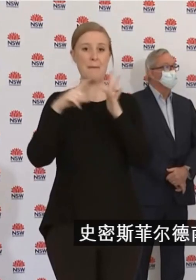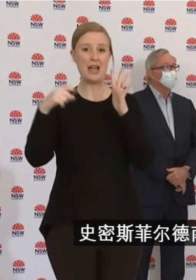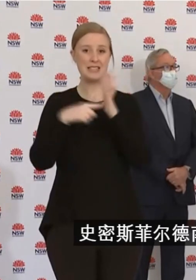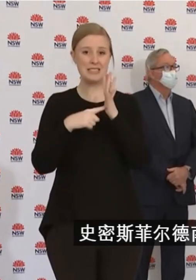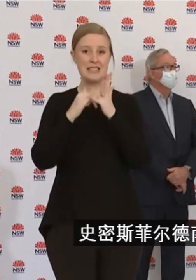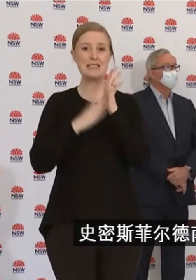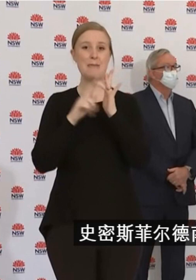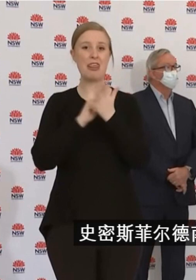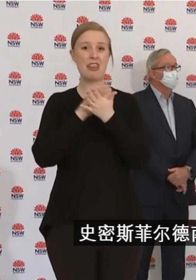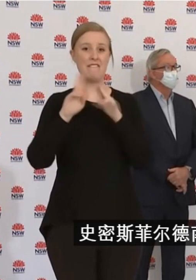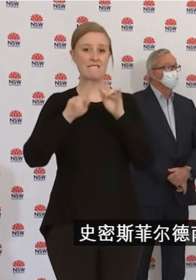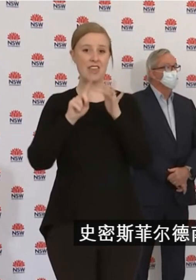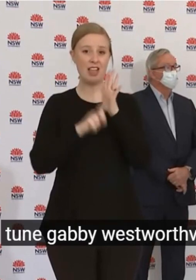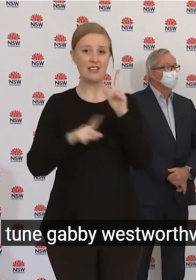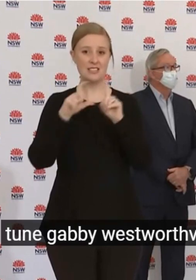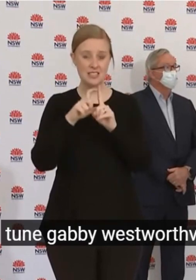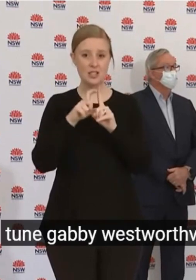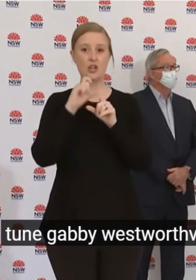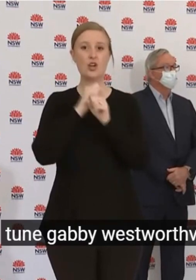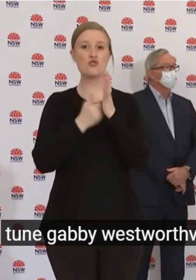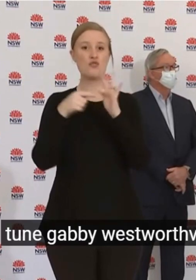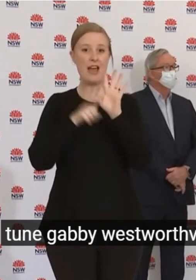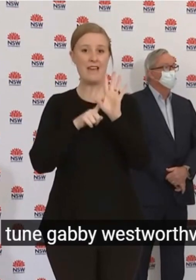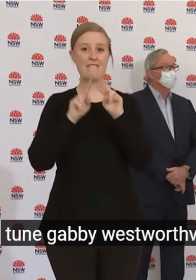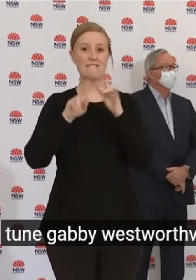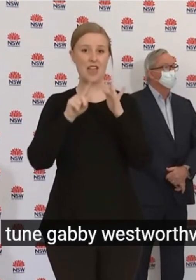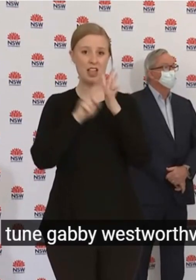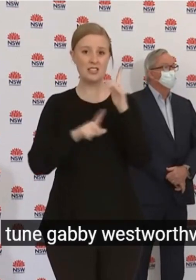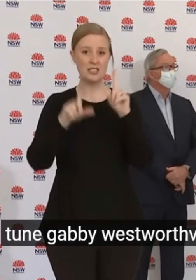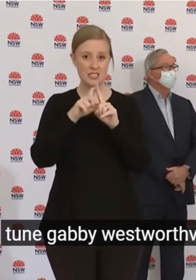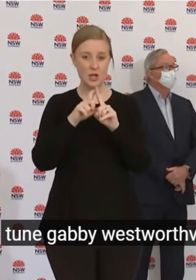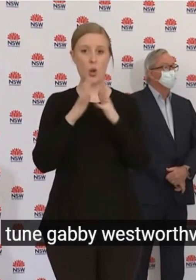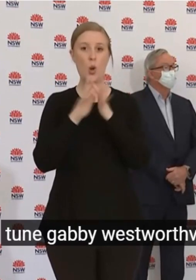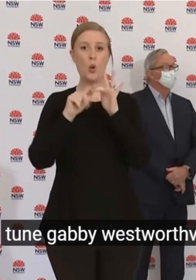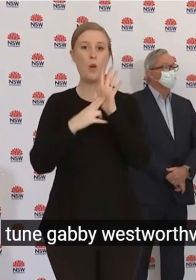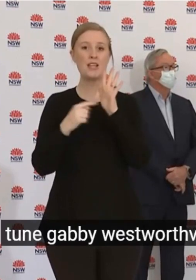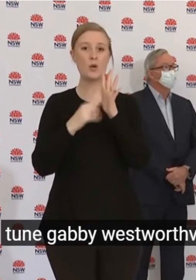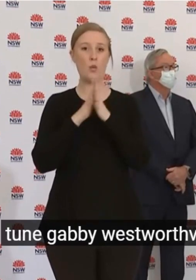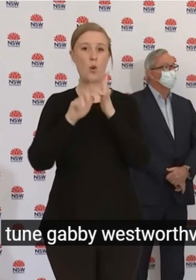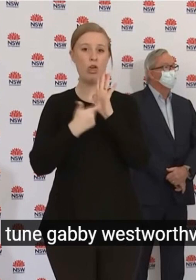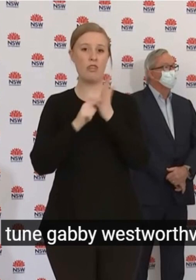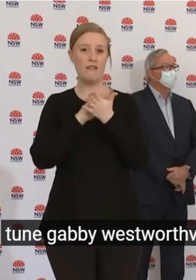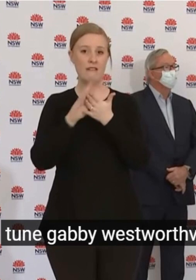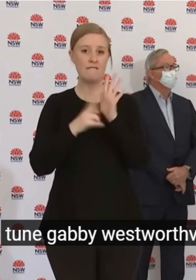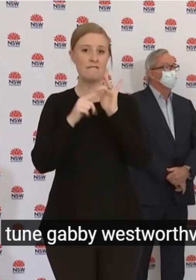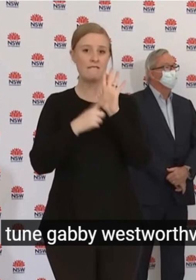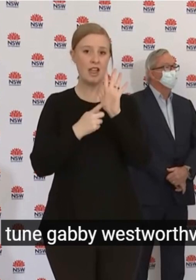South Granville, South Wentworthville, Toongabie, Wentworthville, Westmead, Woodpark and